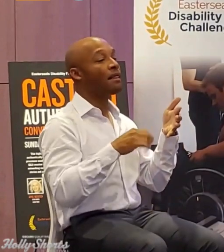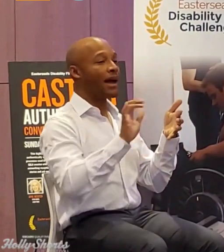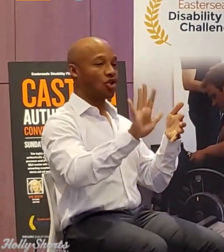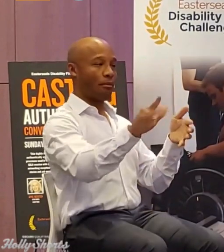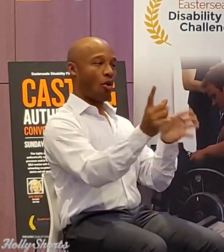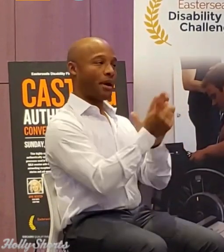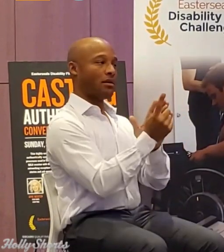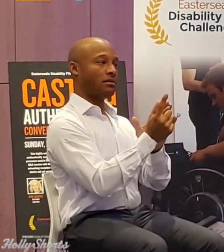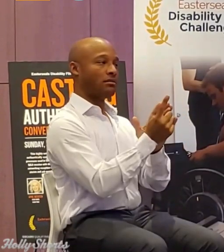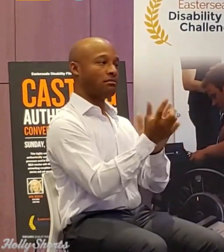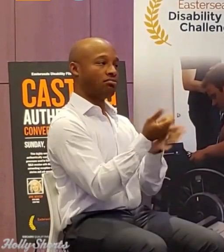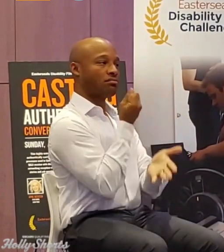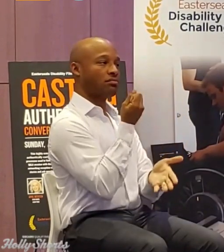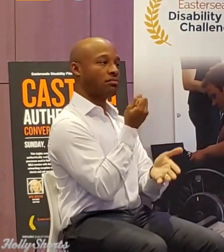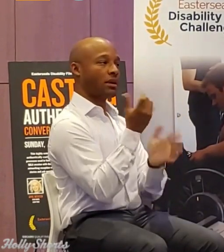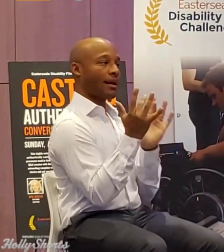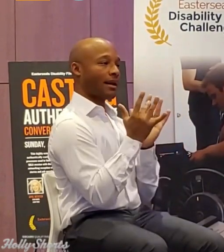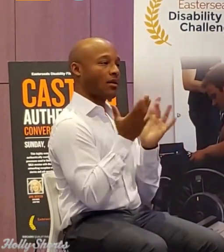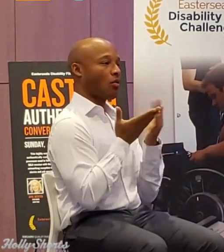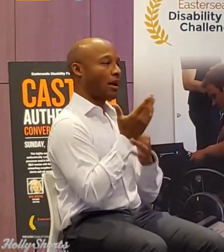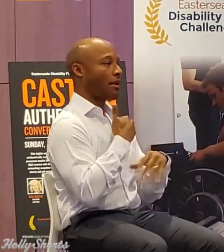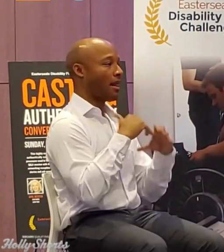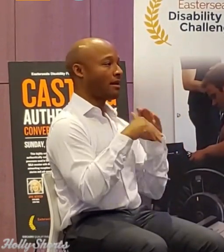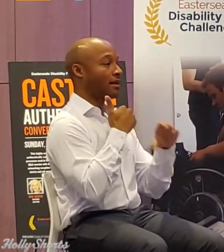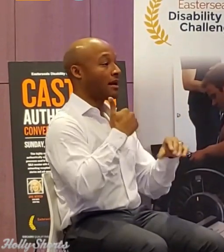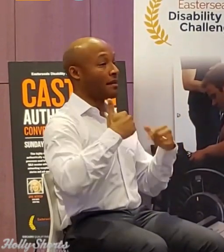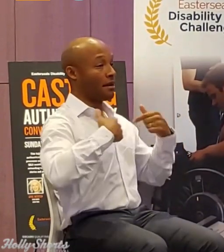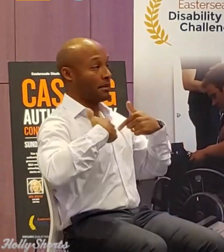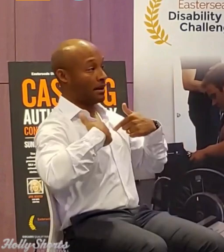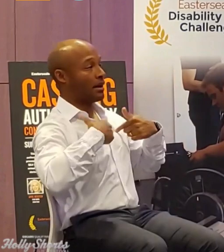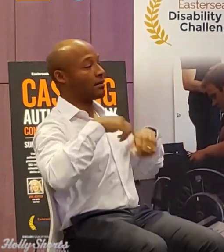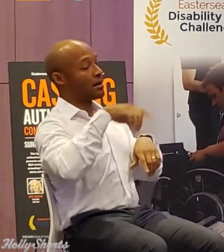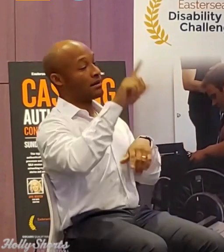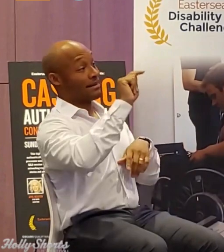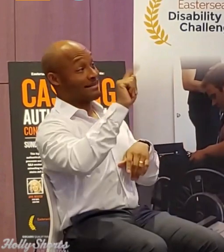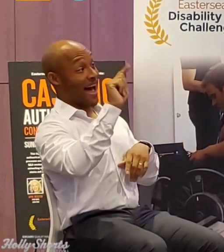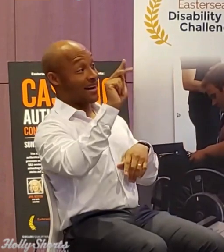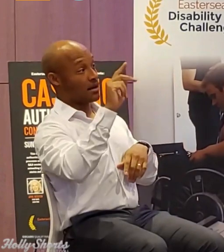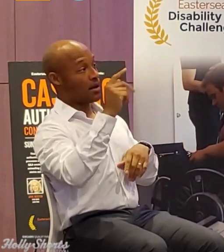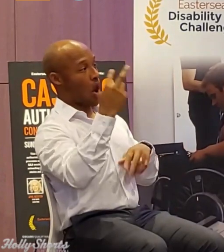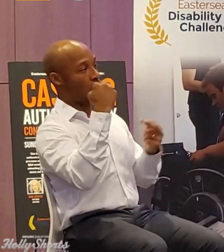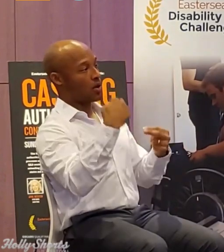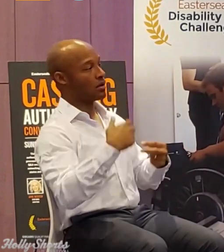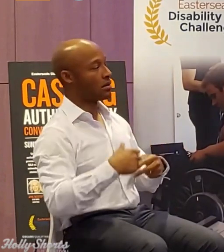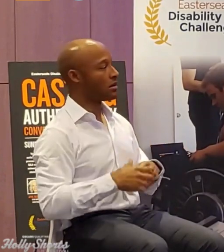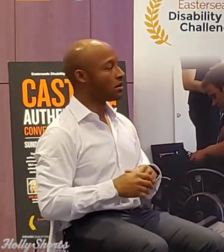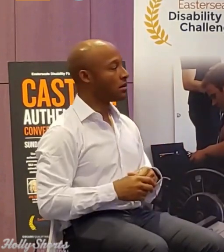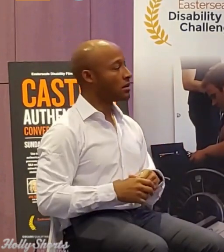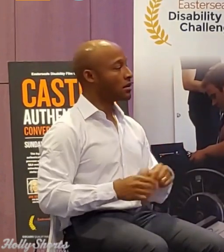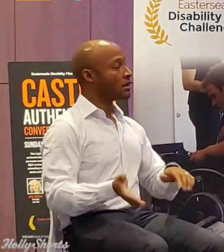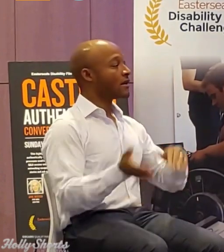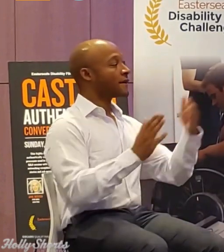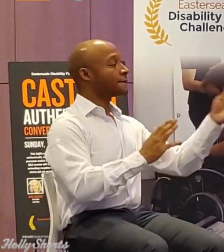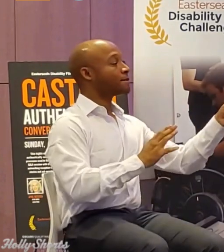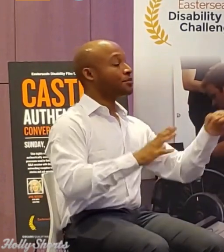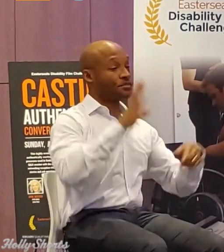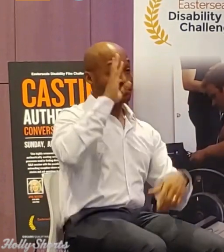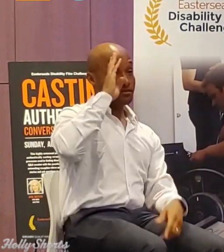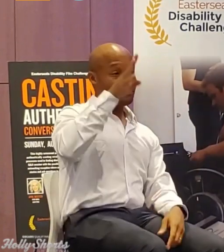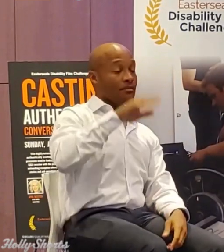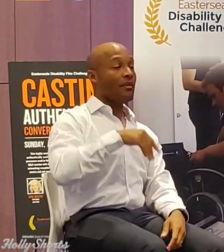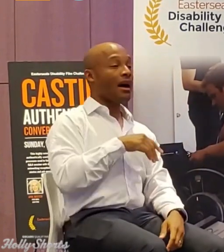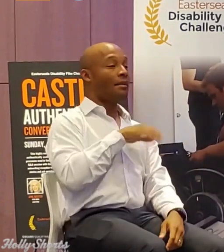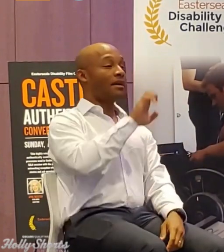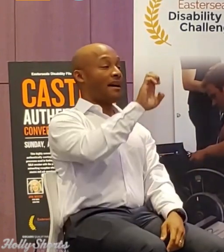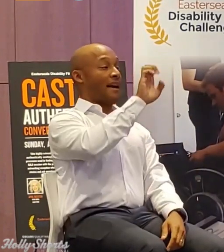me, and look at my TikTok and whatever that is. Yeah. Excellent. All right. Over here. Yeah. I'm Evangeline. I'm an autistic